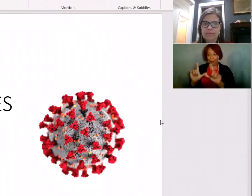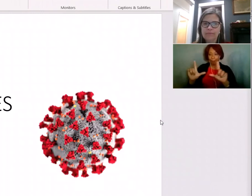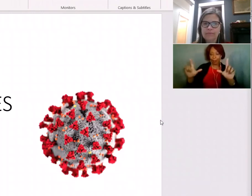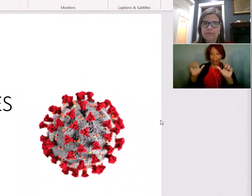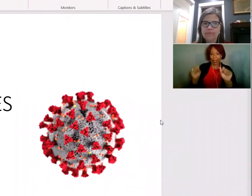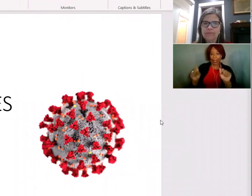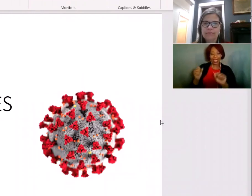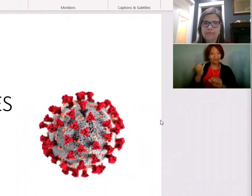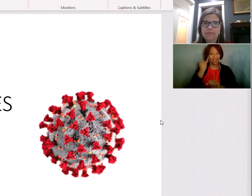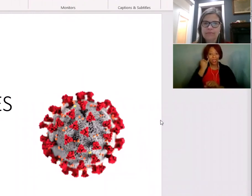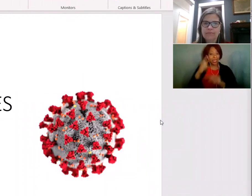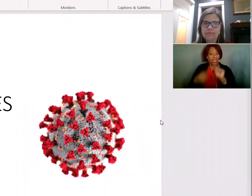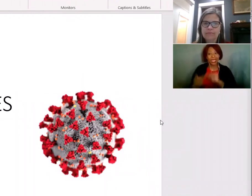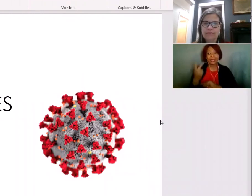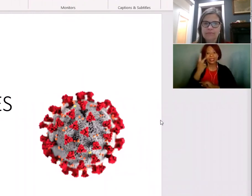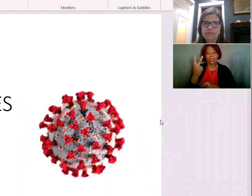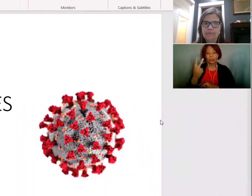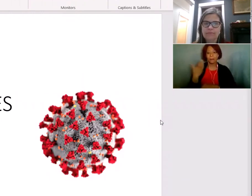us know.